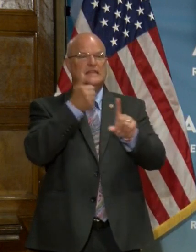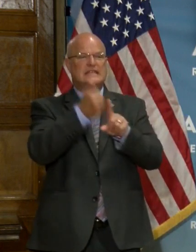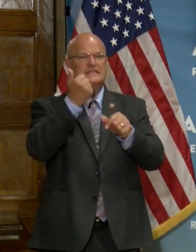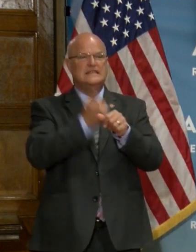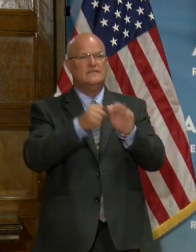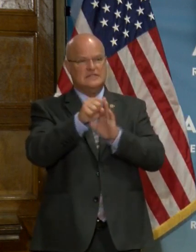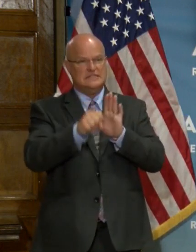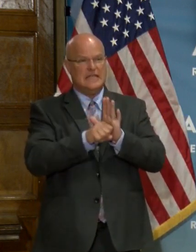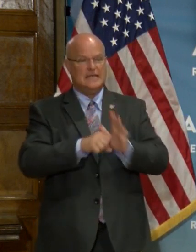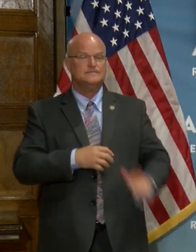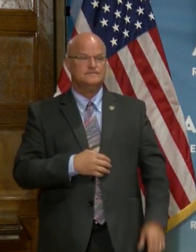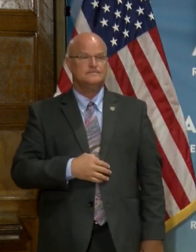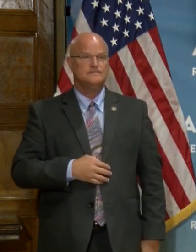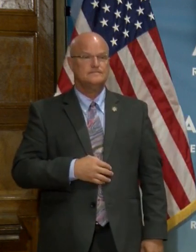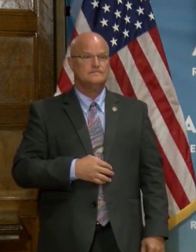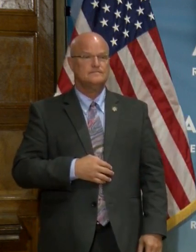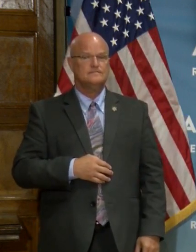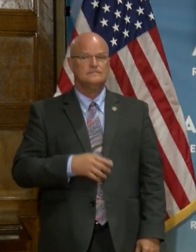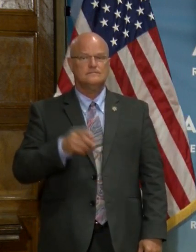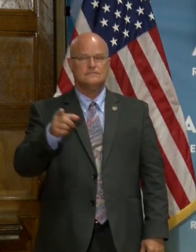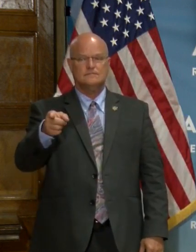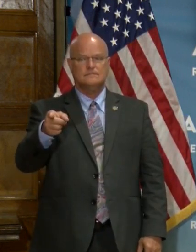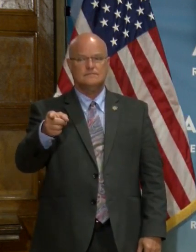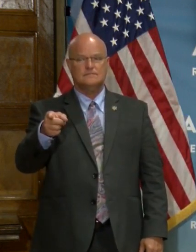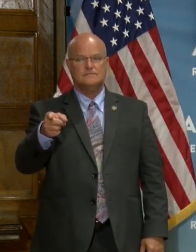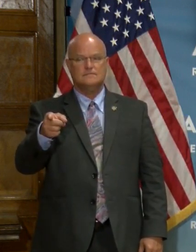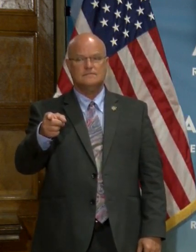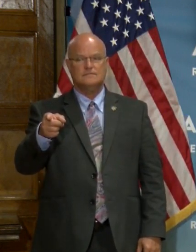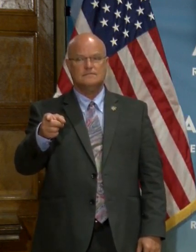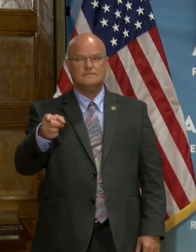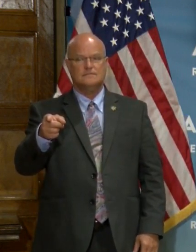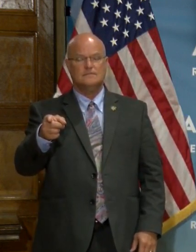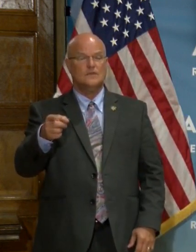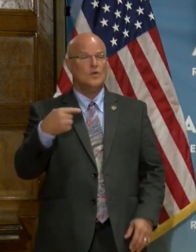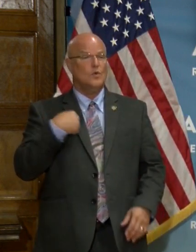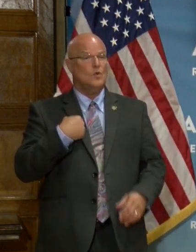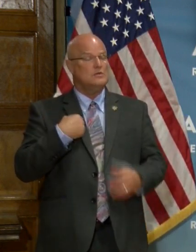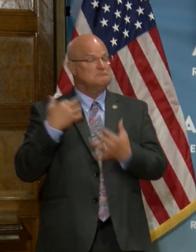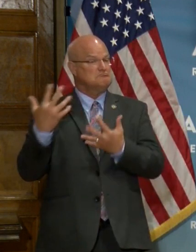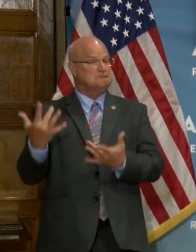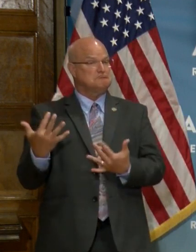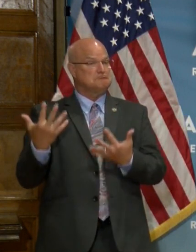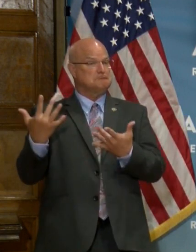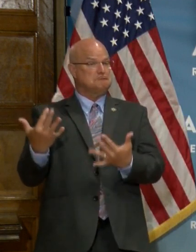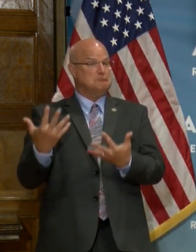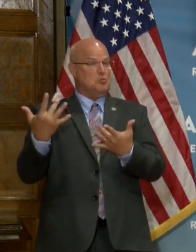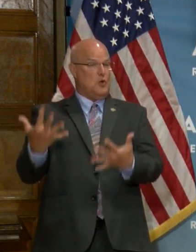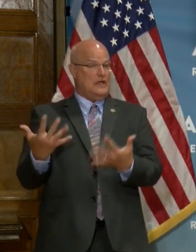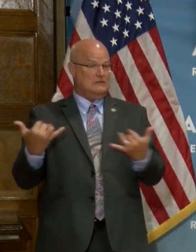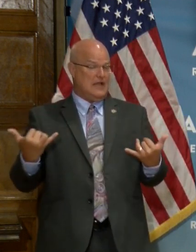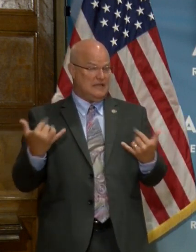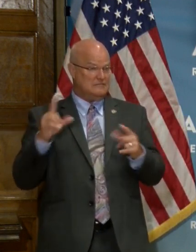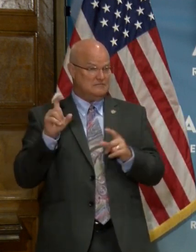state. So at this point, is it just a matter of we need to just weather the storm?